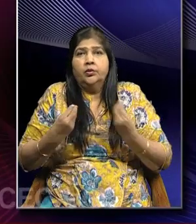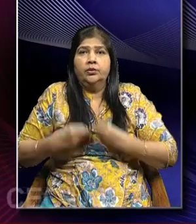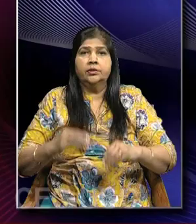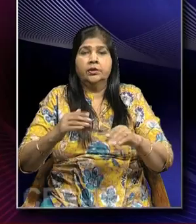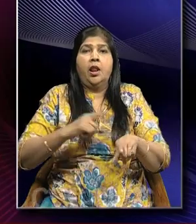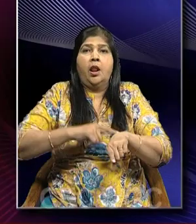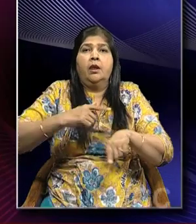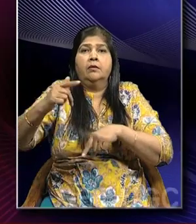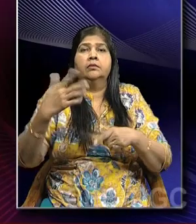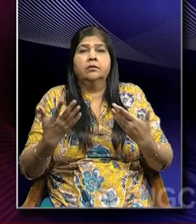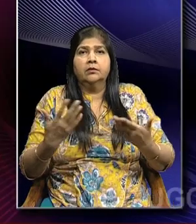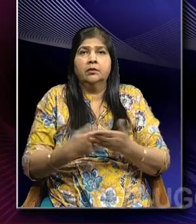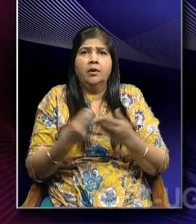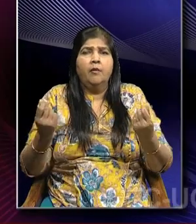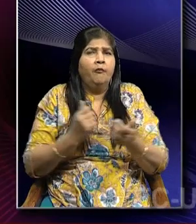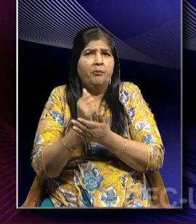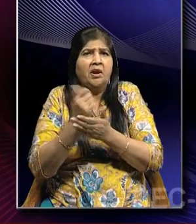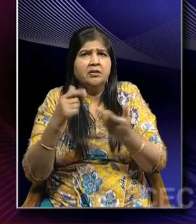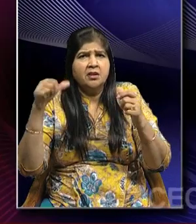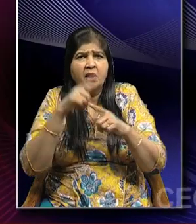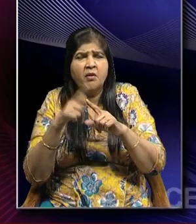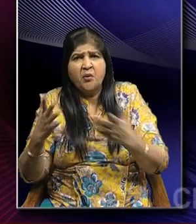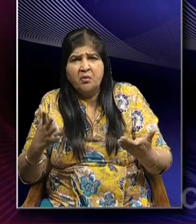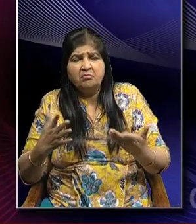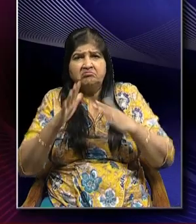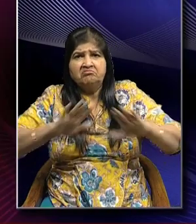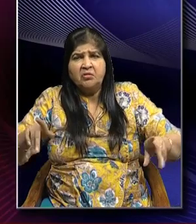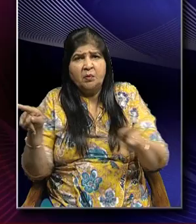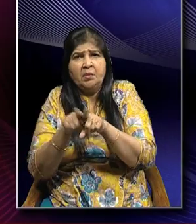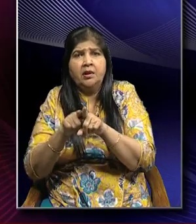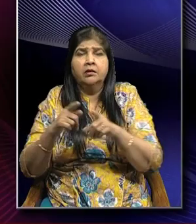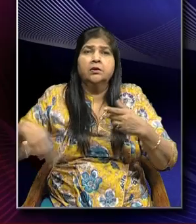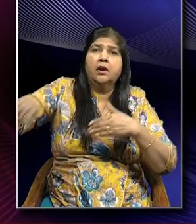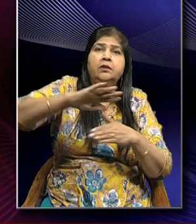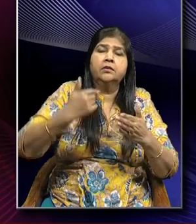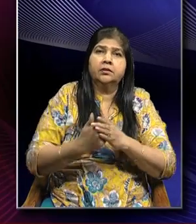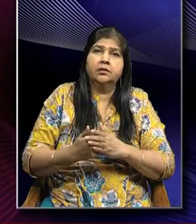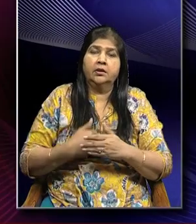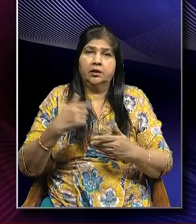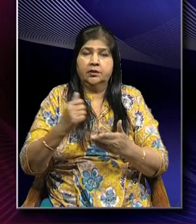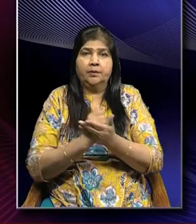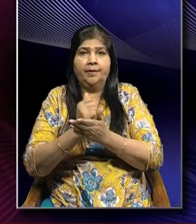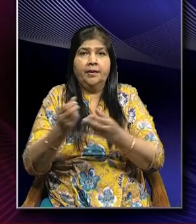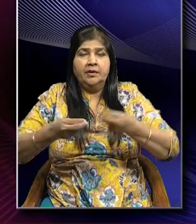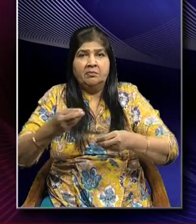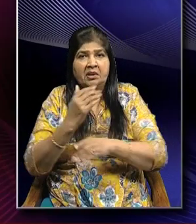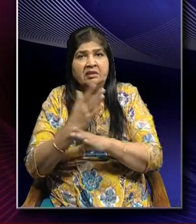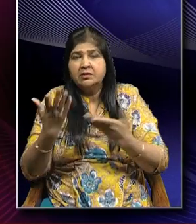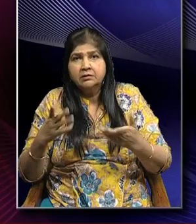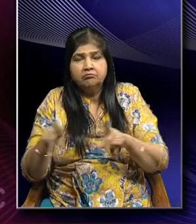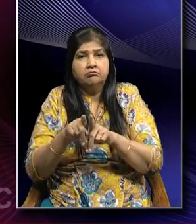for long if your practices are not sustainable in nature. If your business practices are